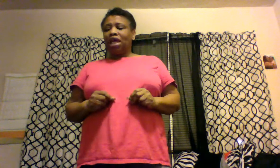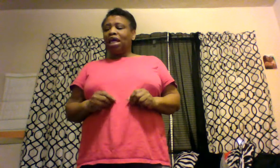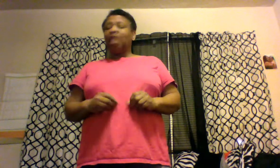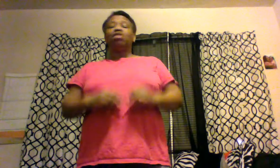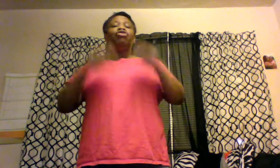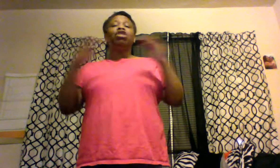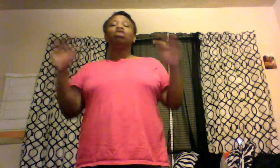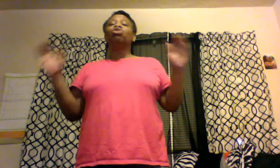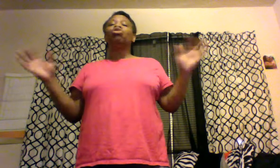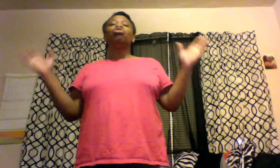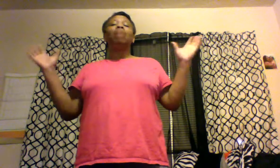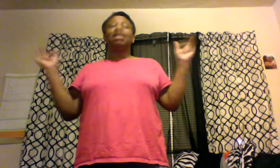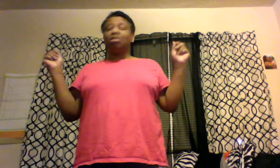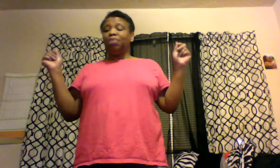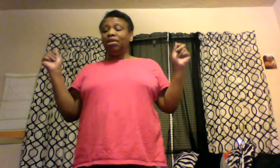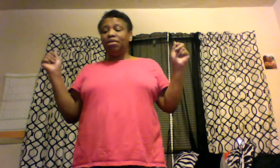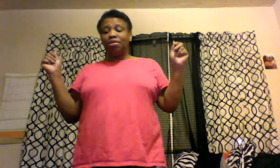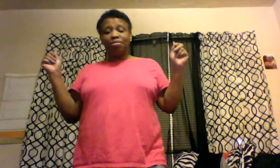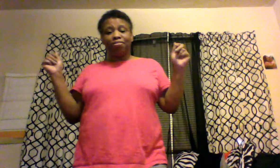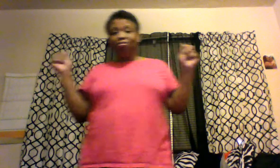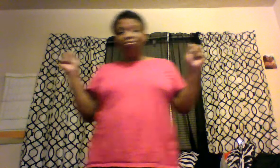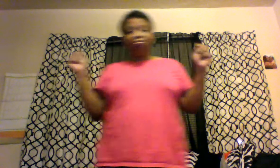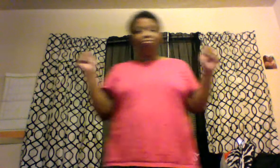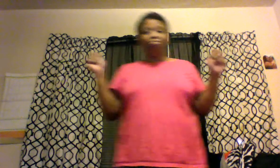as a historical masterpiece.